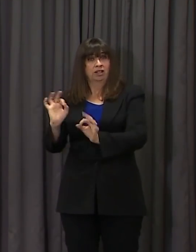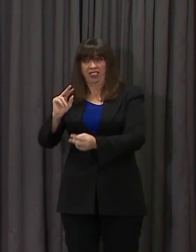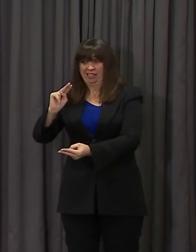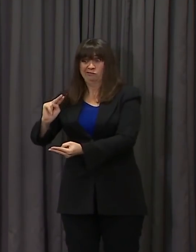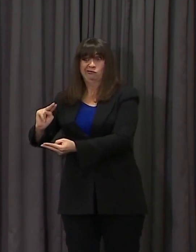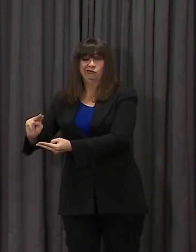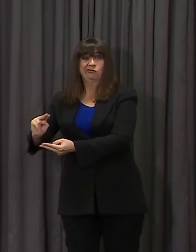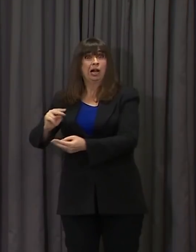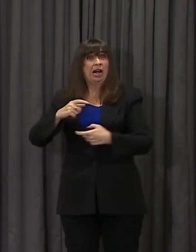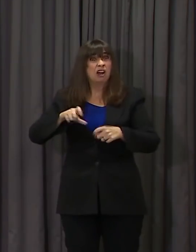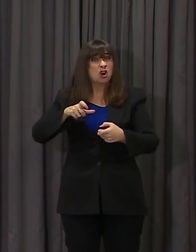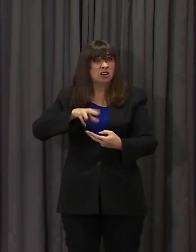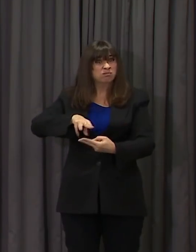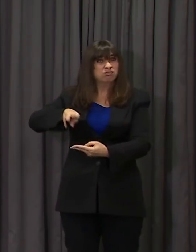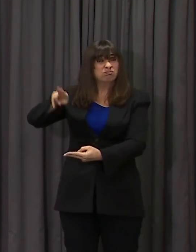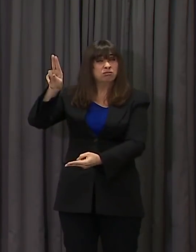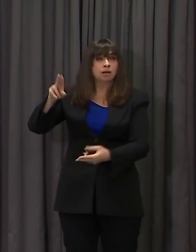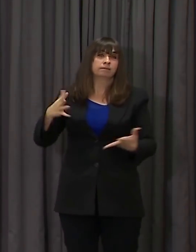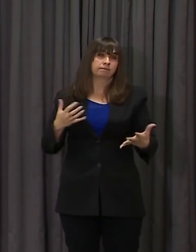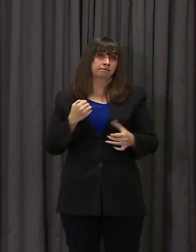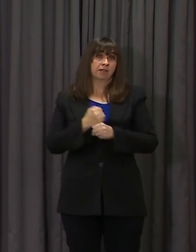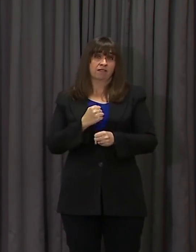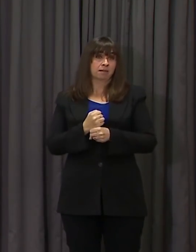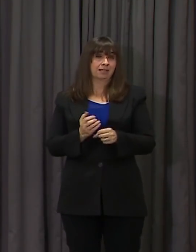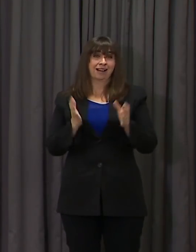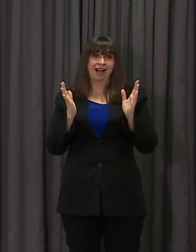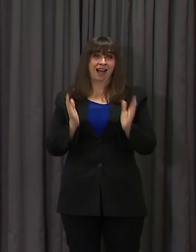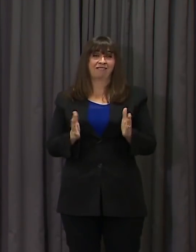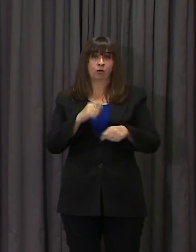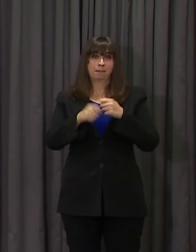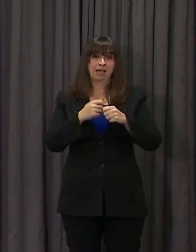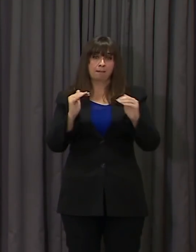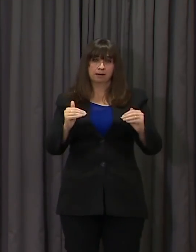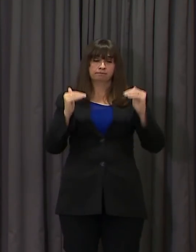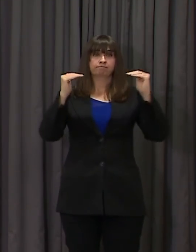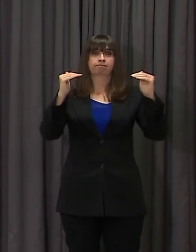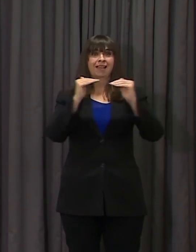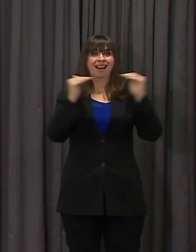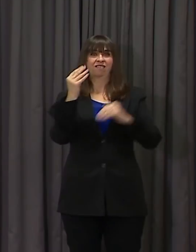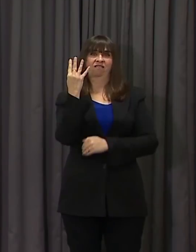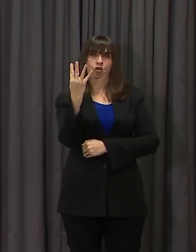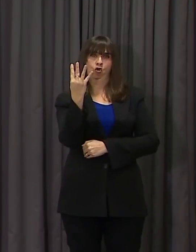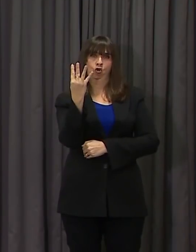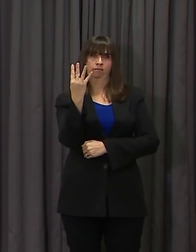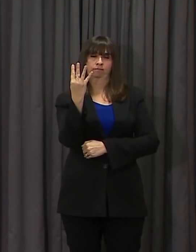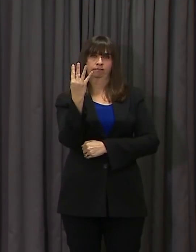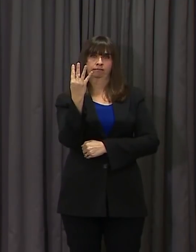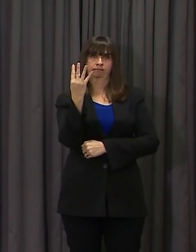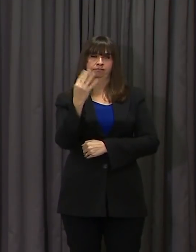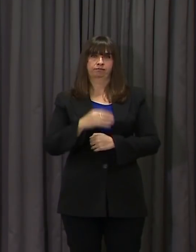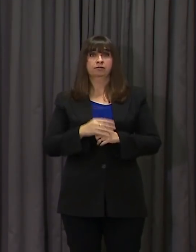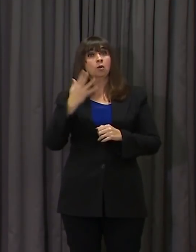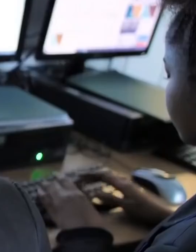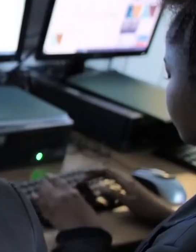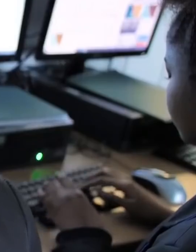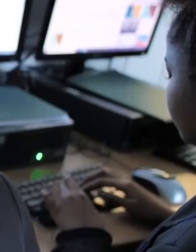inevitable that we will have to consider a move to alert level 4. Immediately after